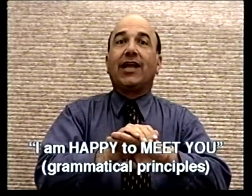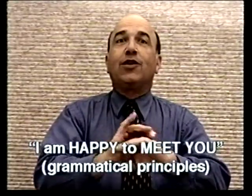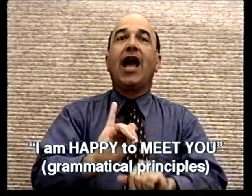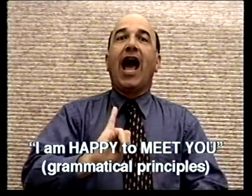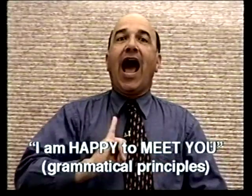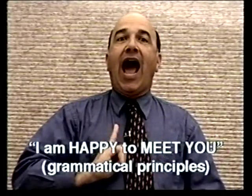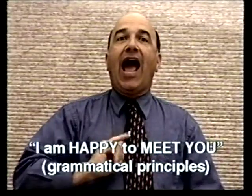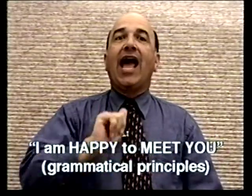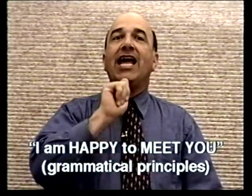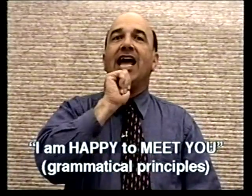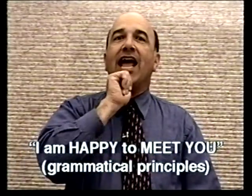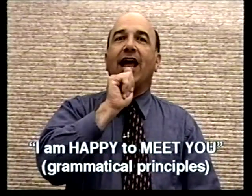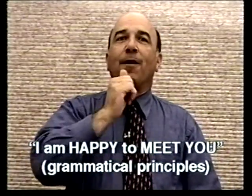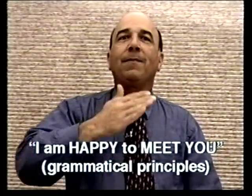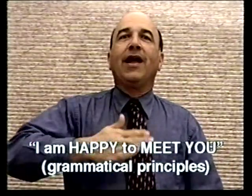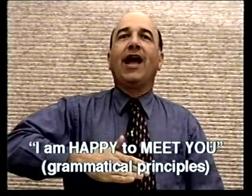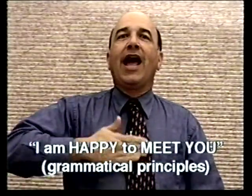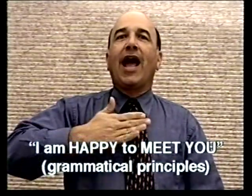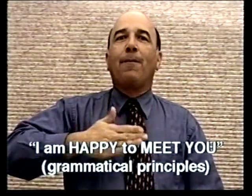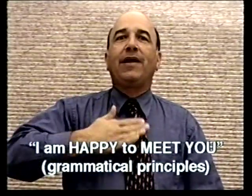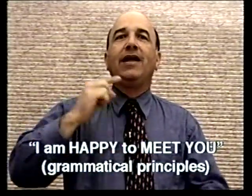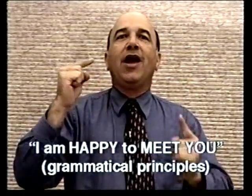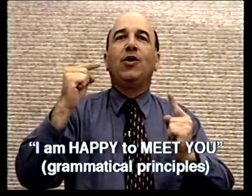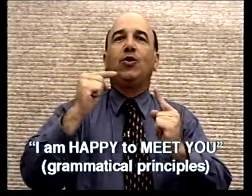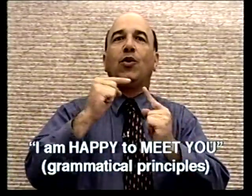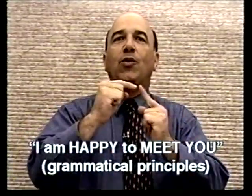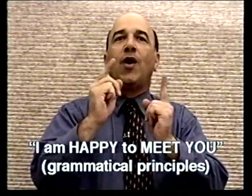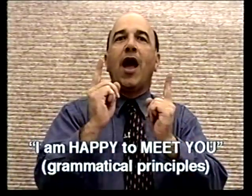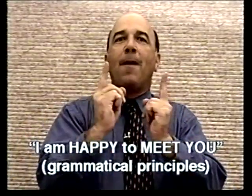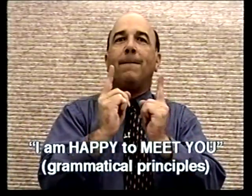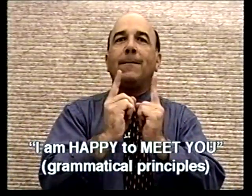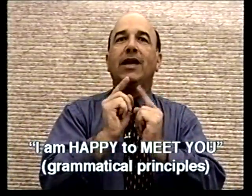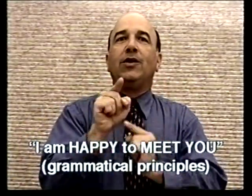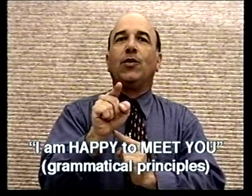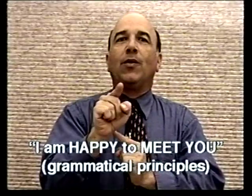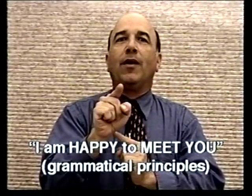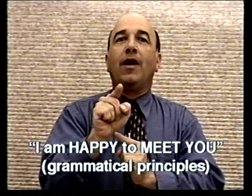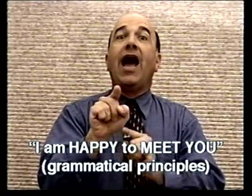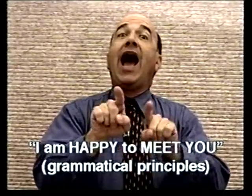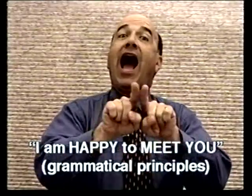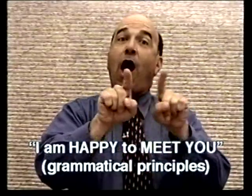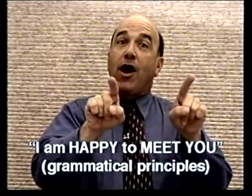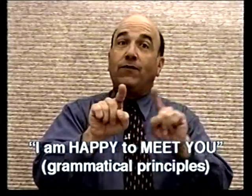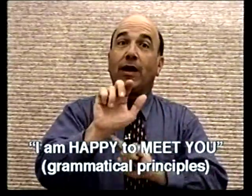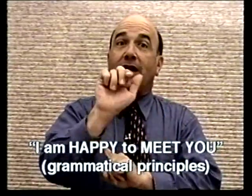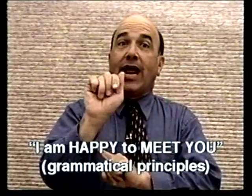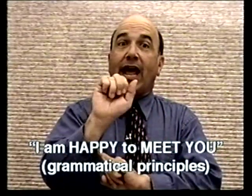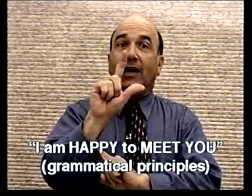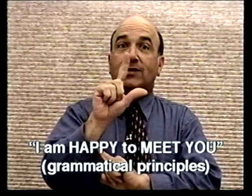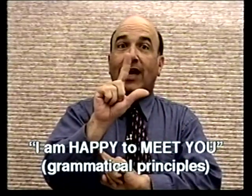English, I am happy to meet you. However, in the